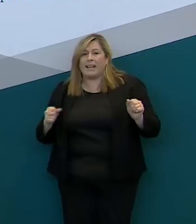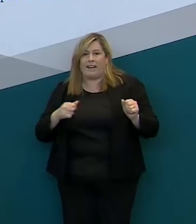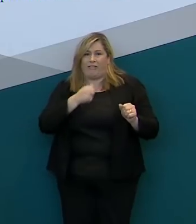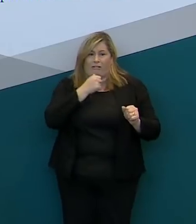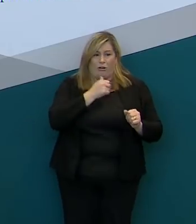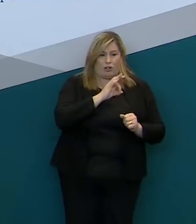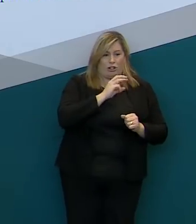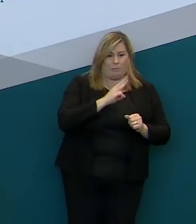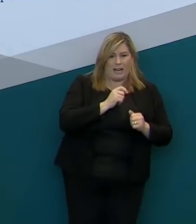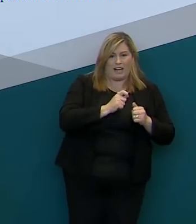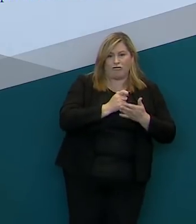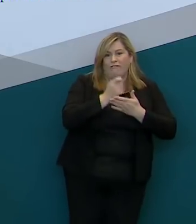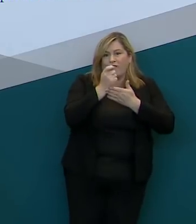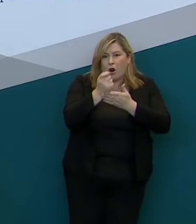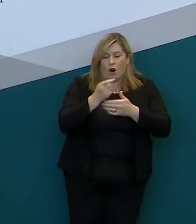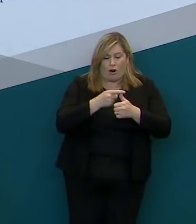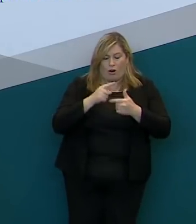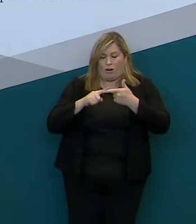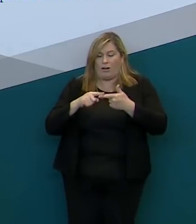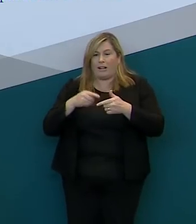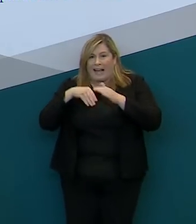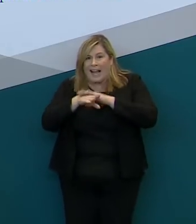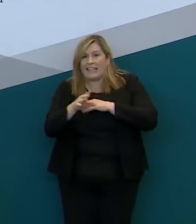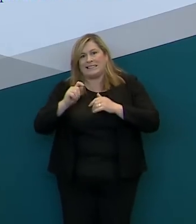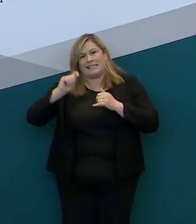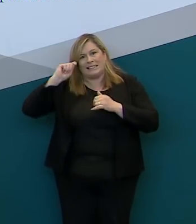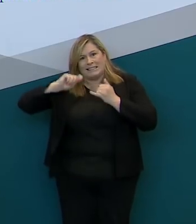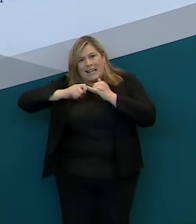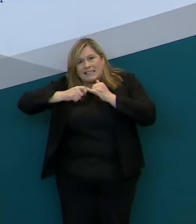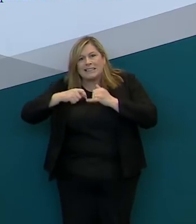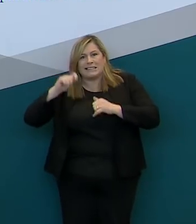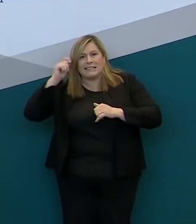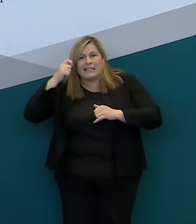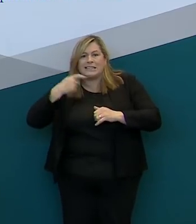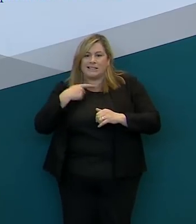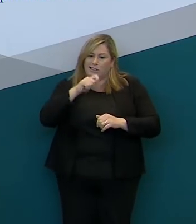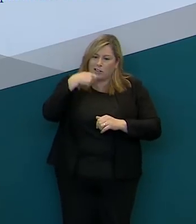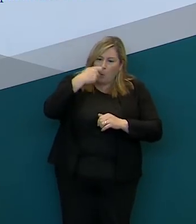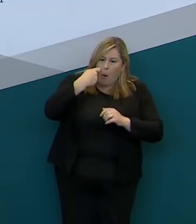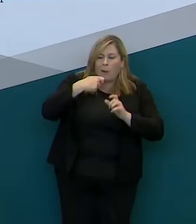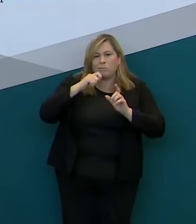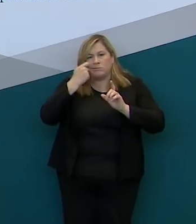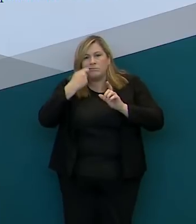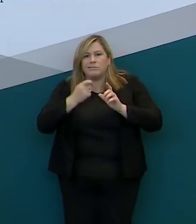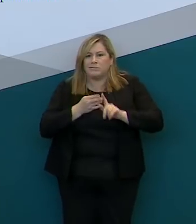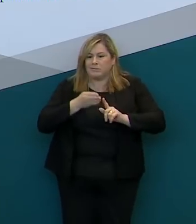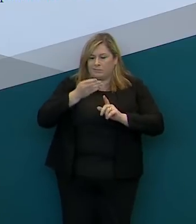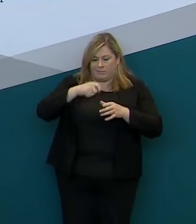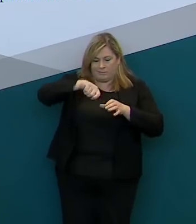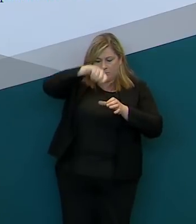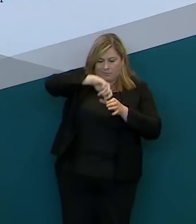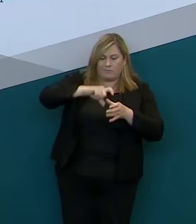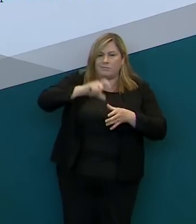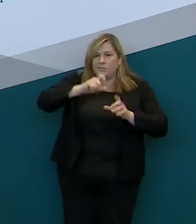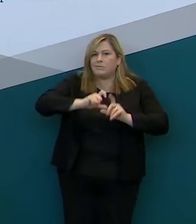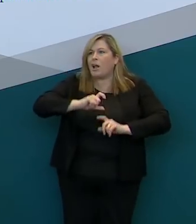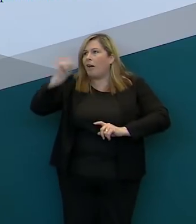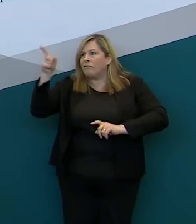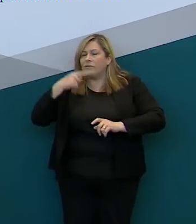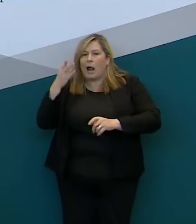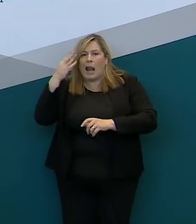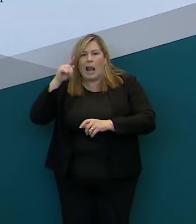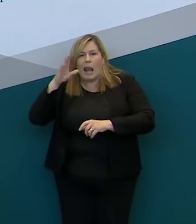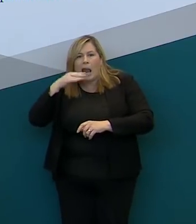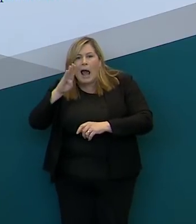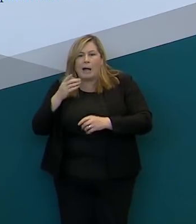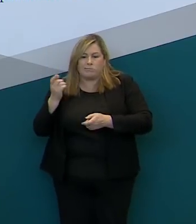it involves people getting swabbed, it involves conveyance to labs, it involves then the triggering of contact tracing. In the hospital, where